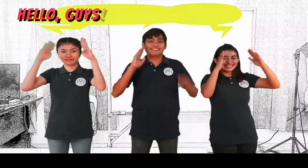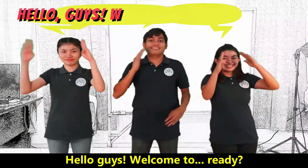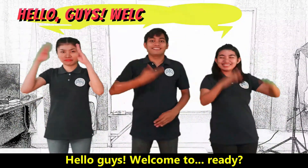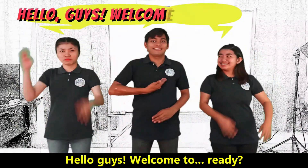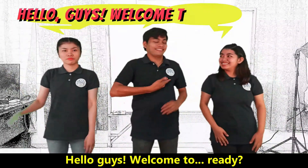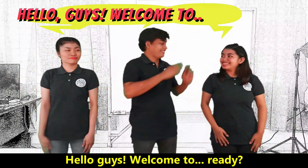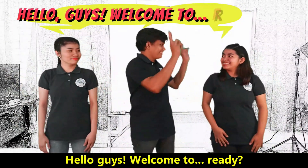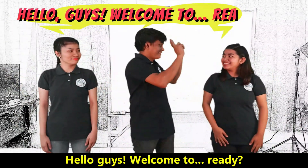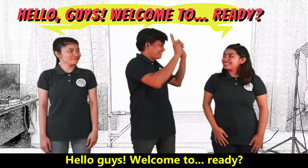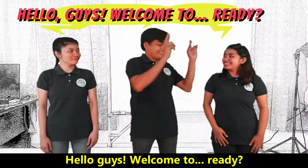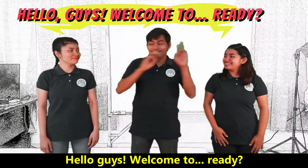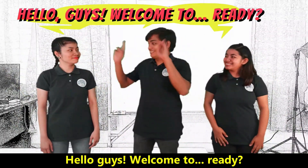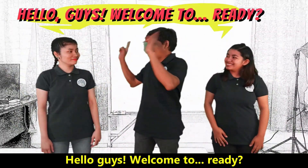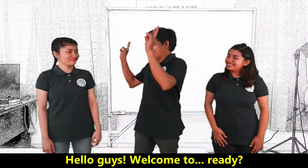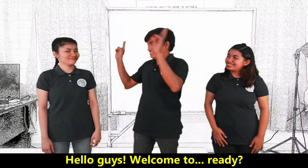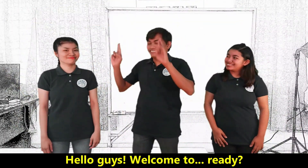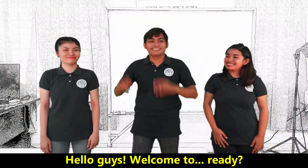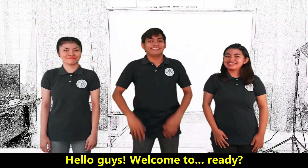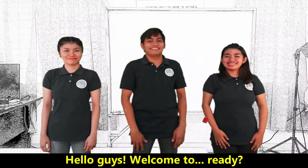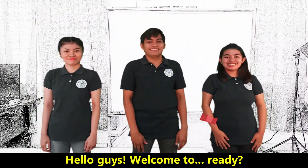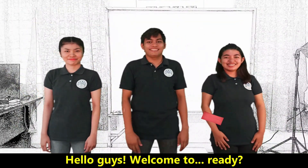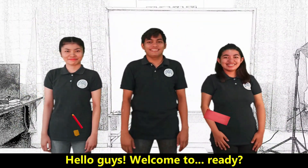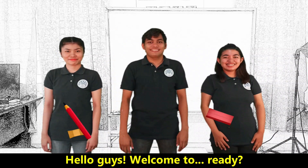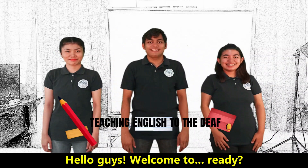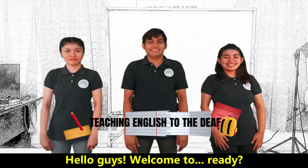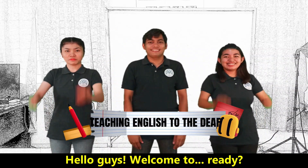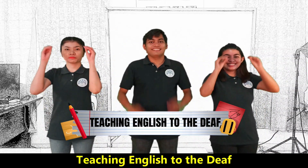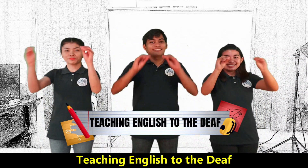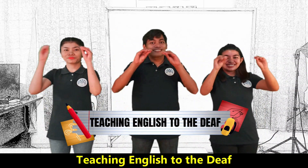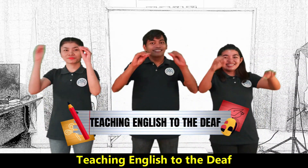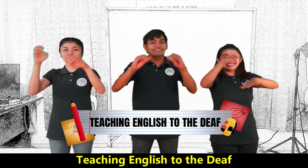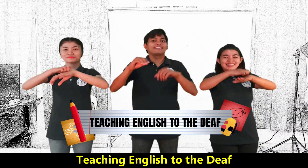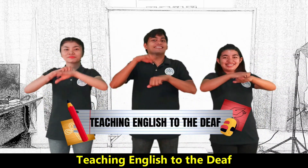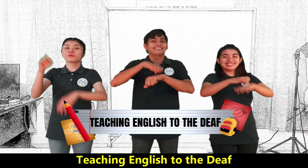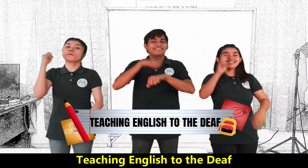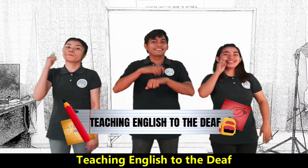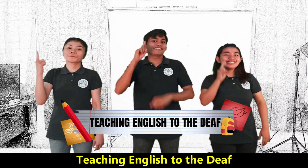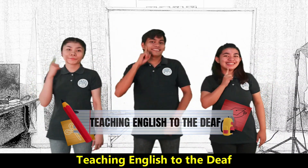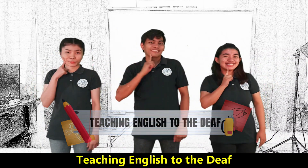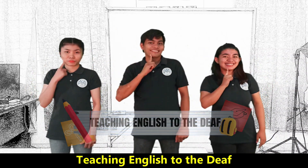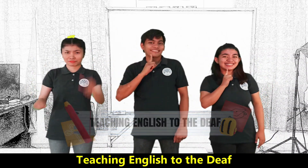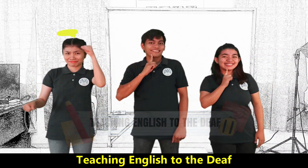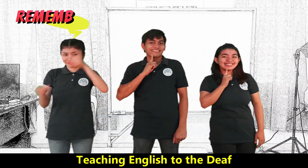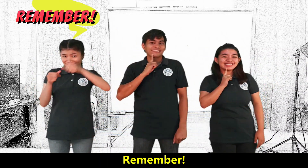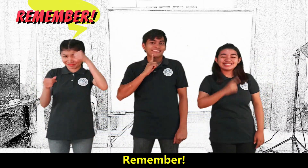Hello guys, welcome to Ready? Teaching English to the deaf. Remember,